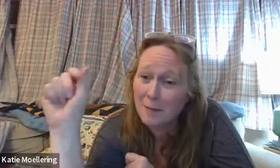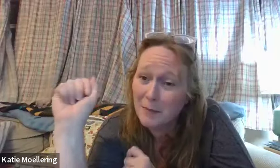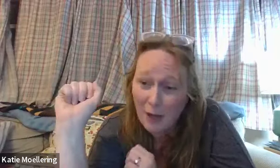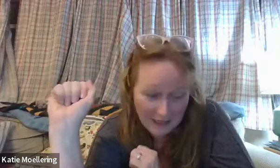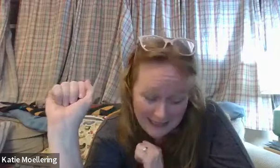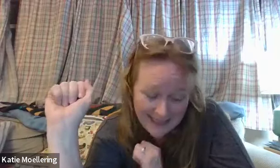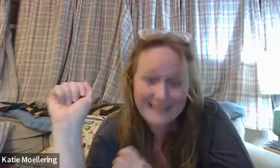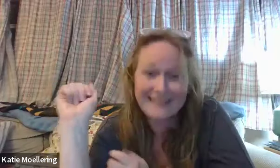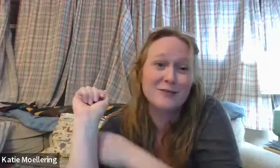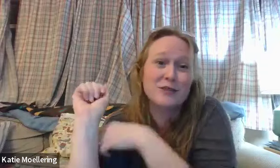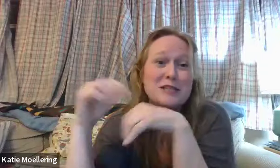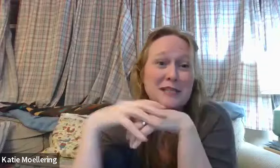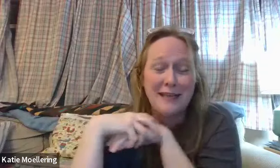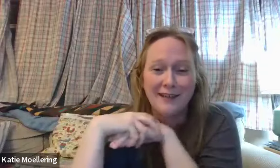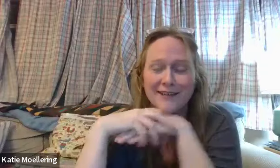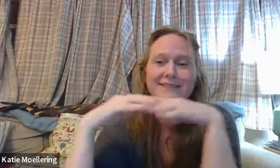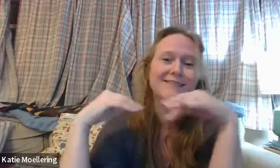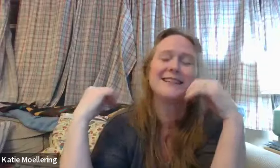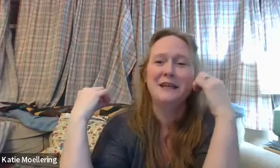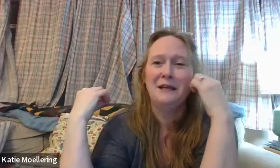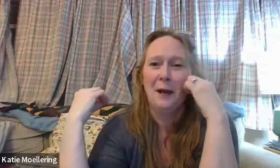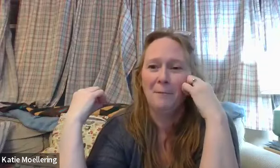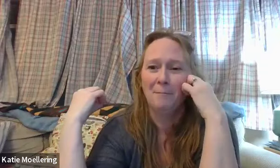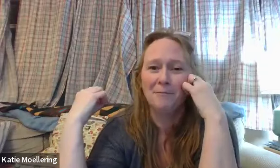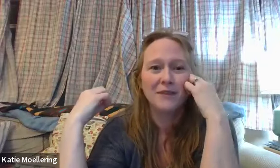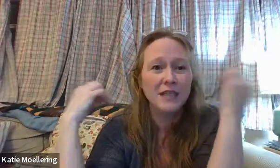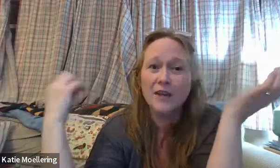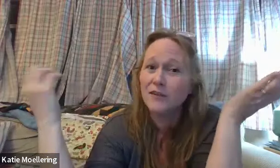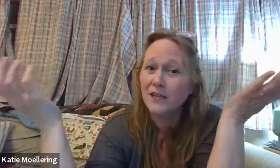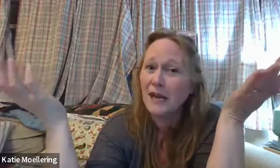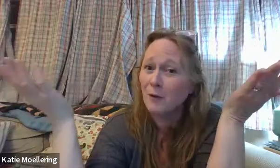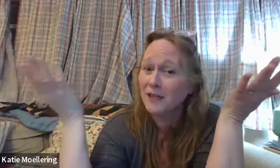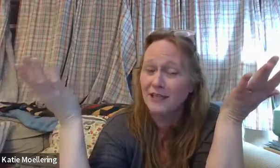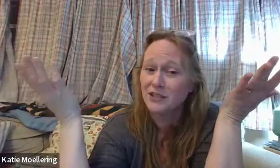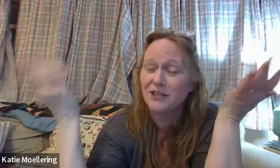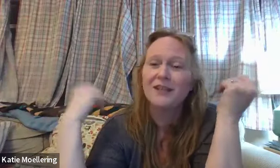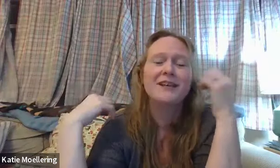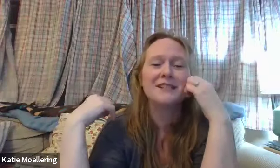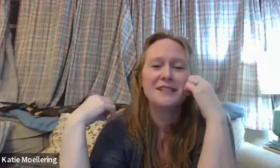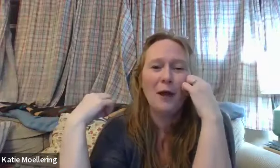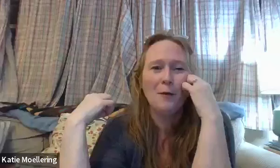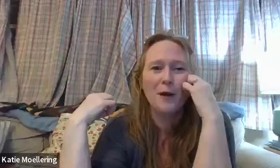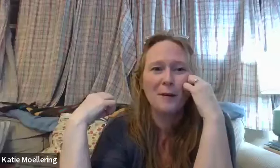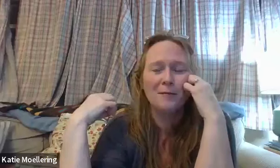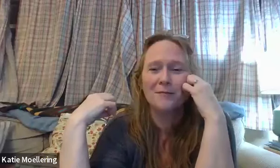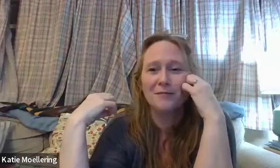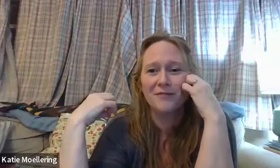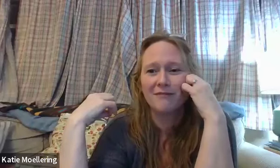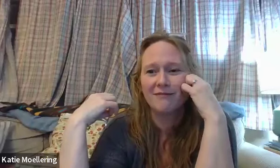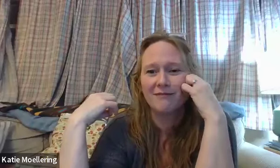time to practice. You're just sitting there and you know, you got an hour-ish. So